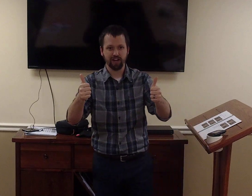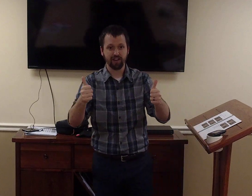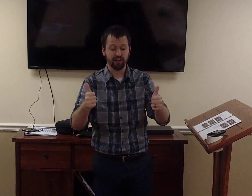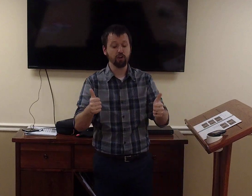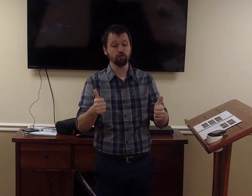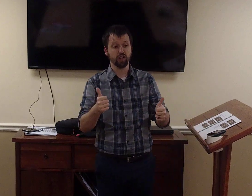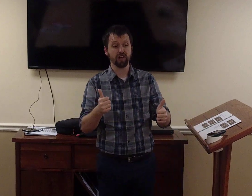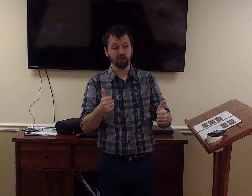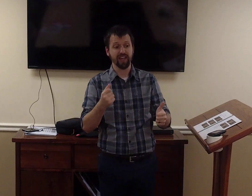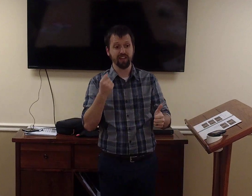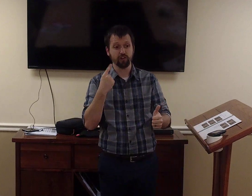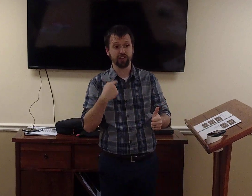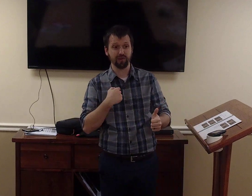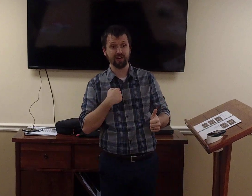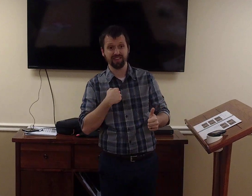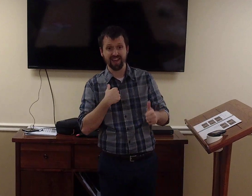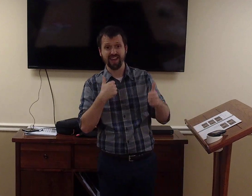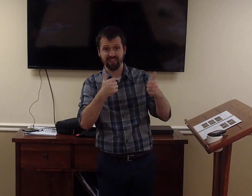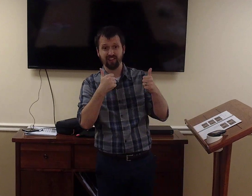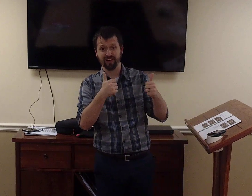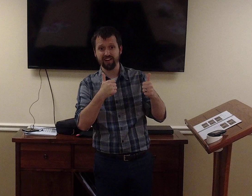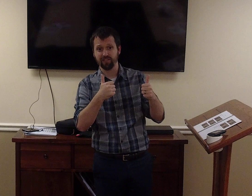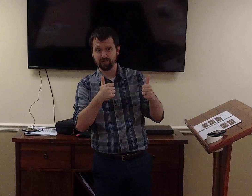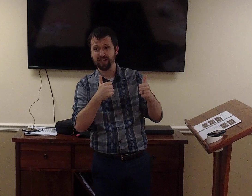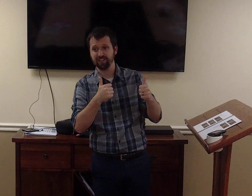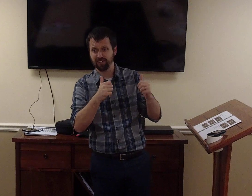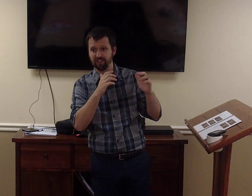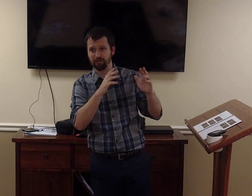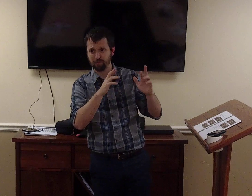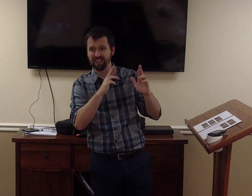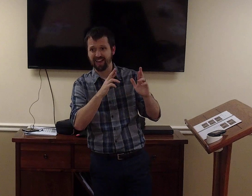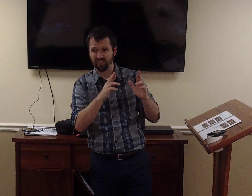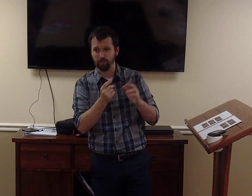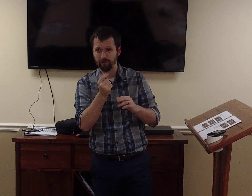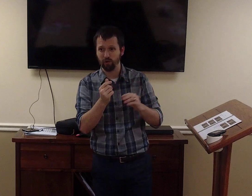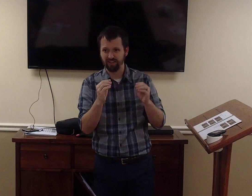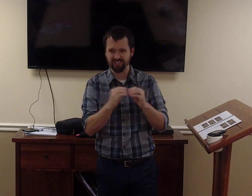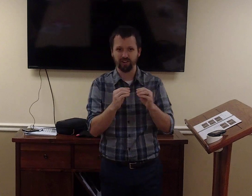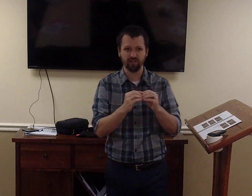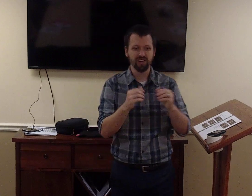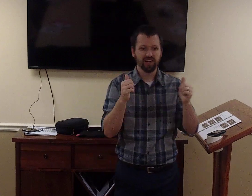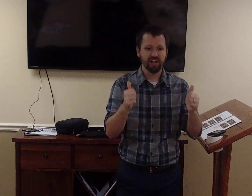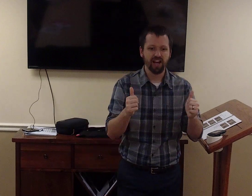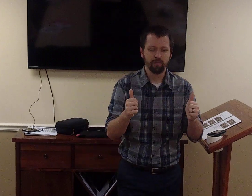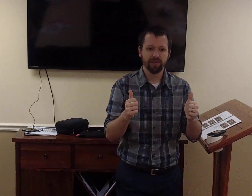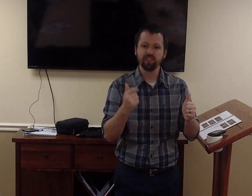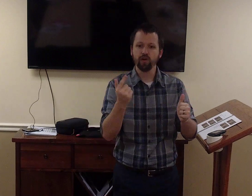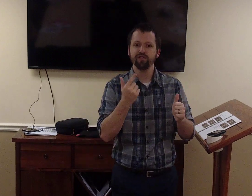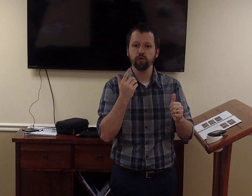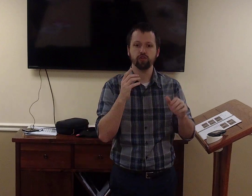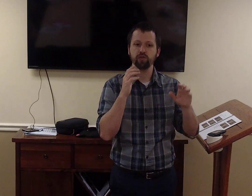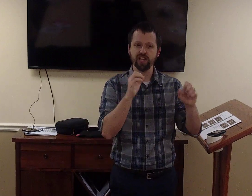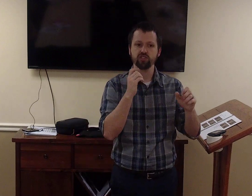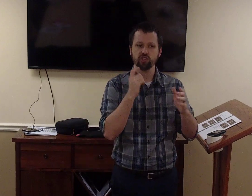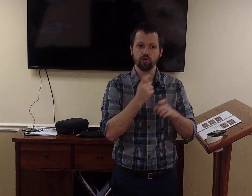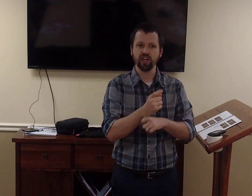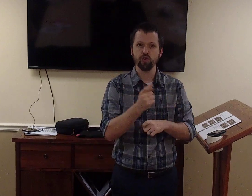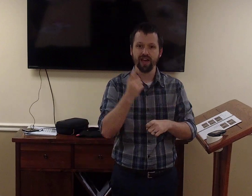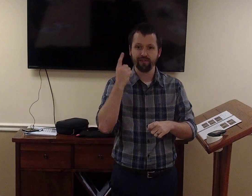of like, oh, they're like, okay, you understood what I was saying, and they're like, all right, respect. You know, they respect that a little bit more. So that's all. If you do catch the joke and you have a good